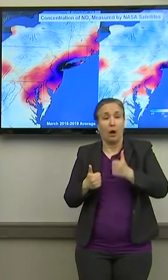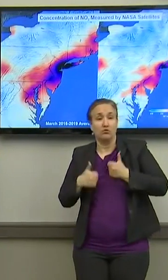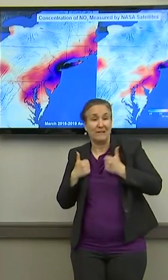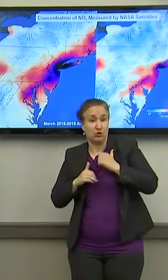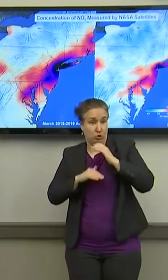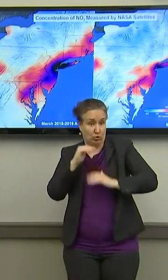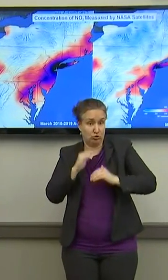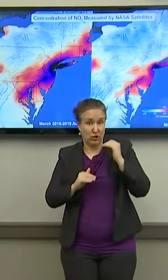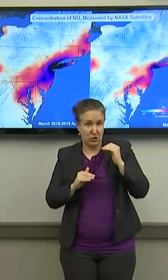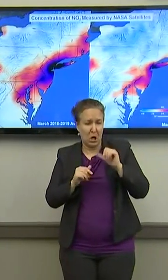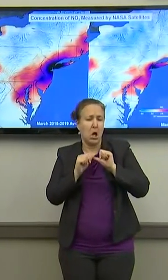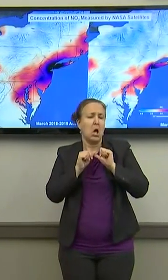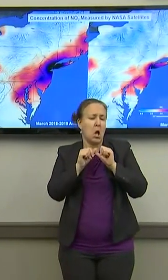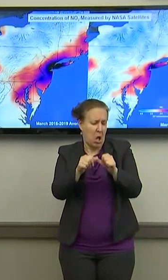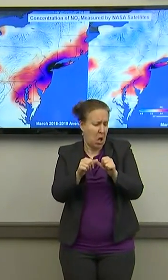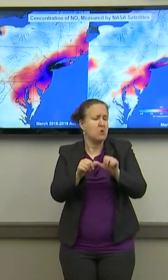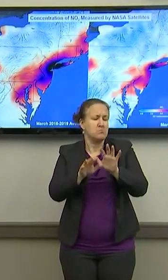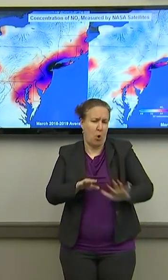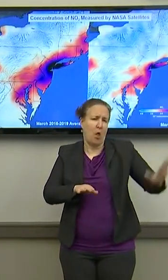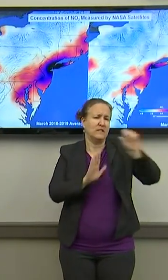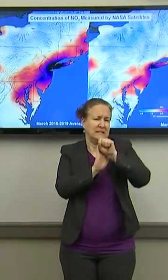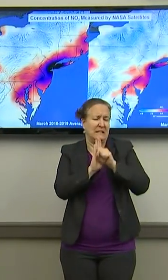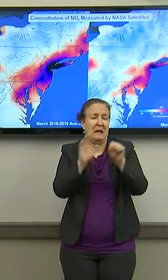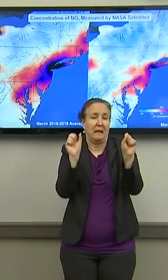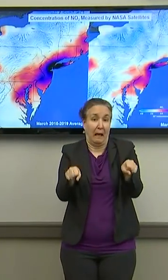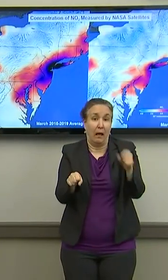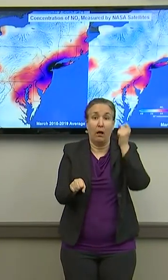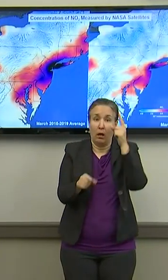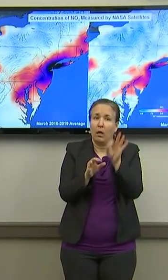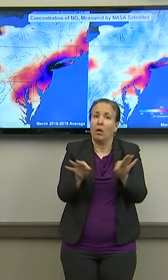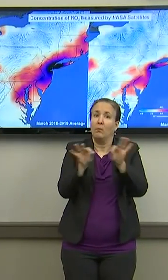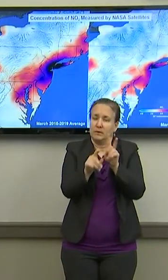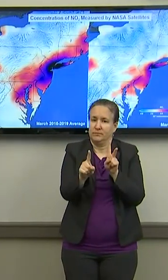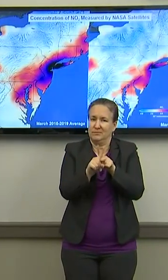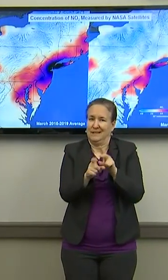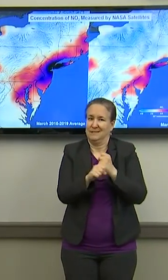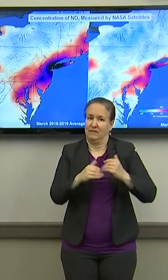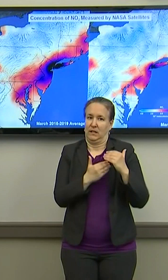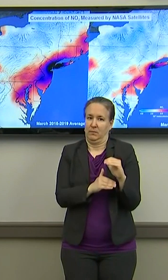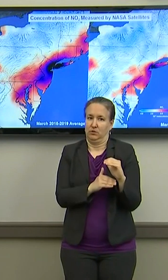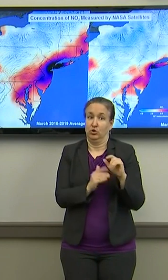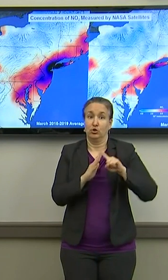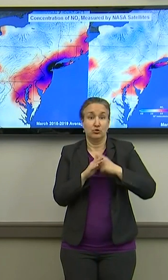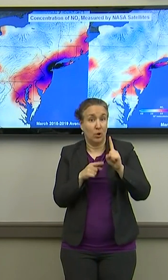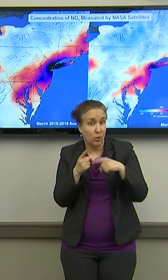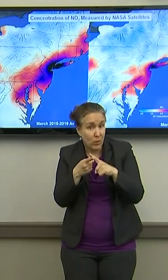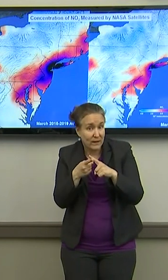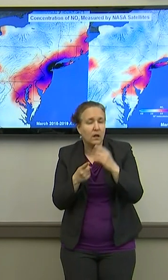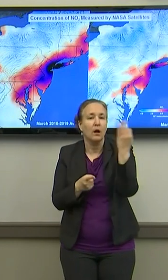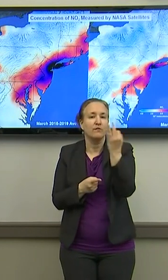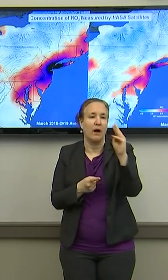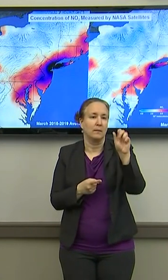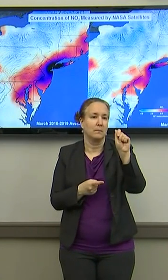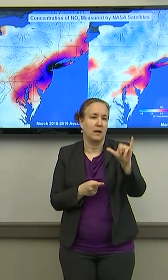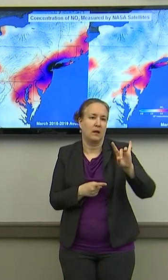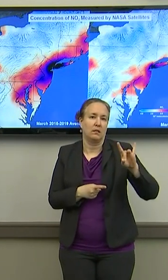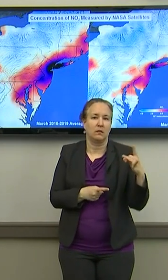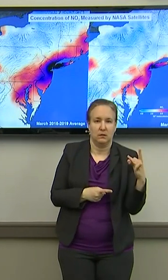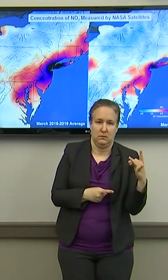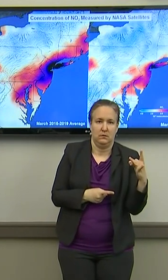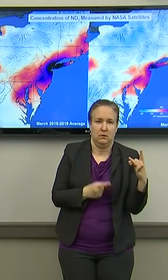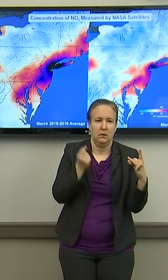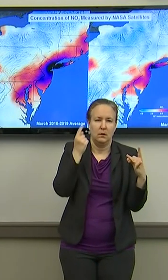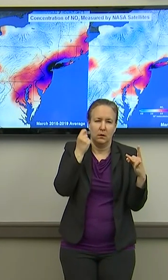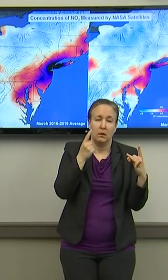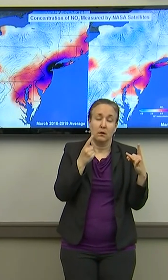non-residential construction may resume statewide with safety limitations starting Friday, May 8th. And construction projects will have to